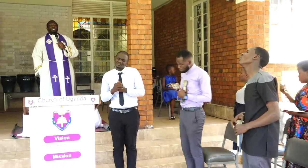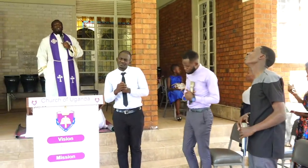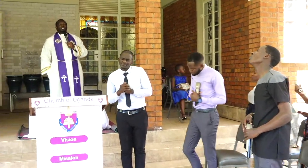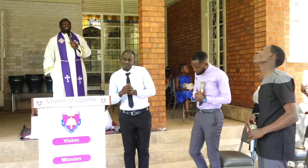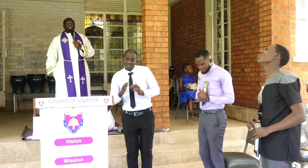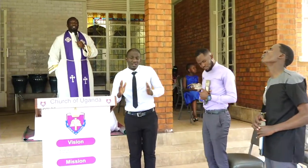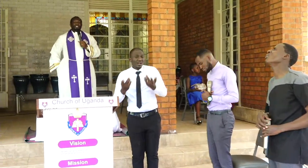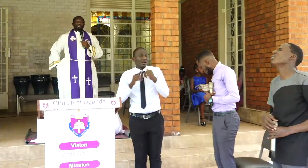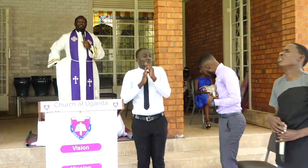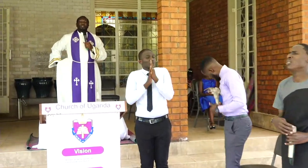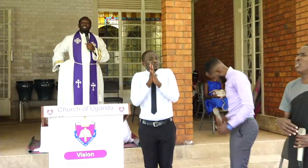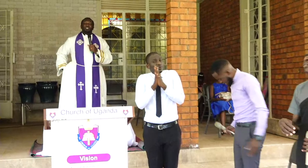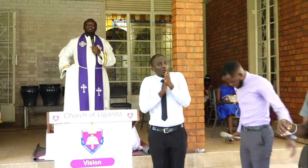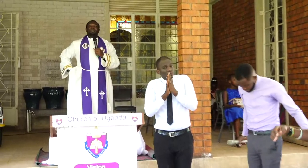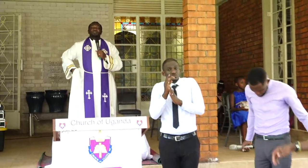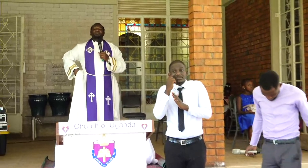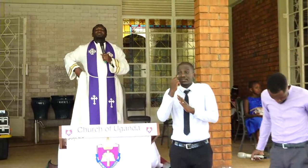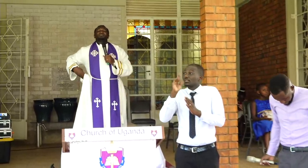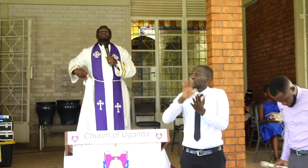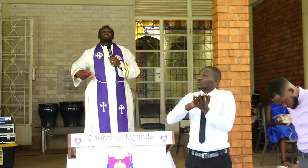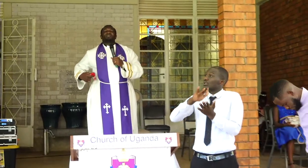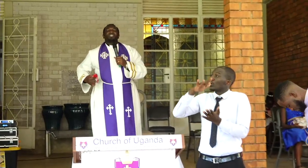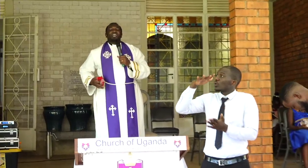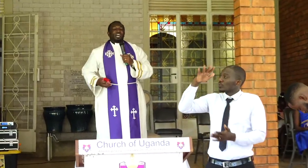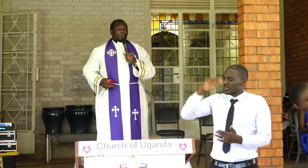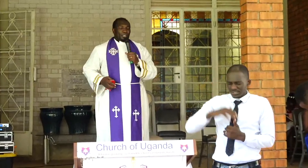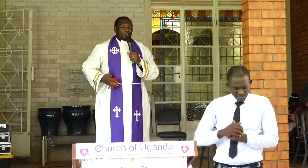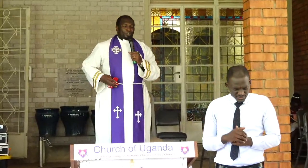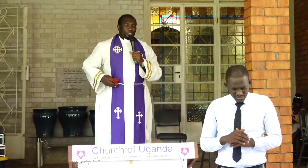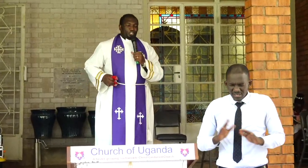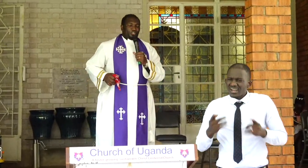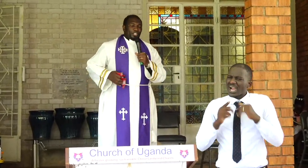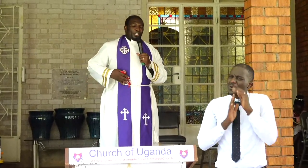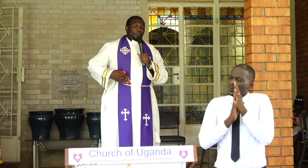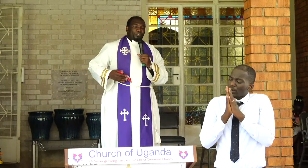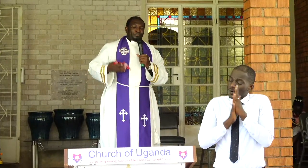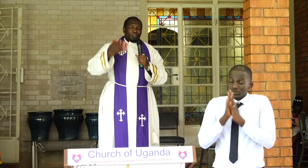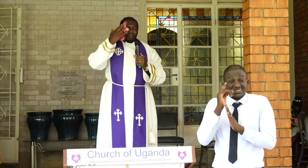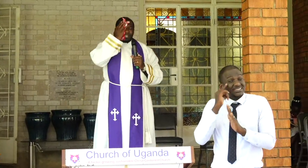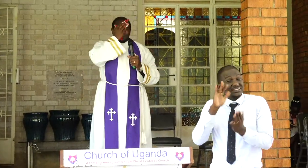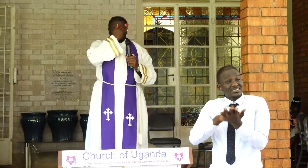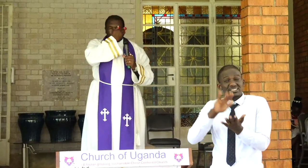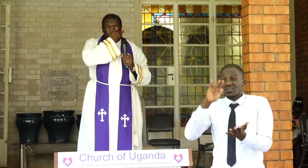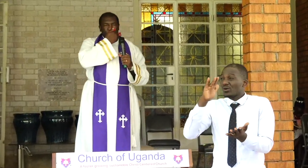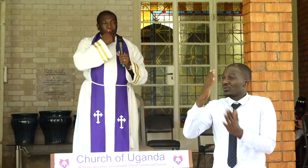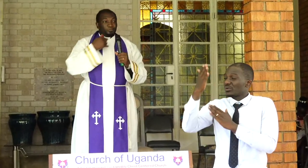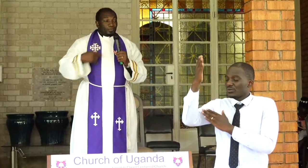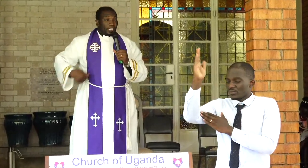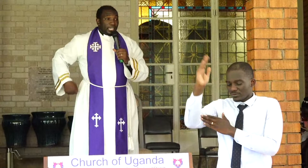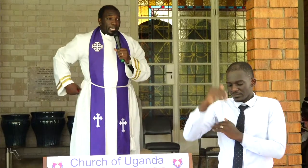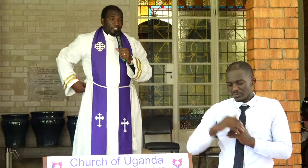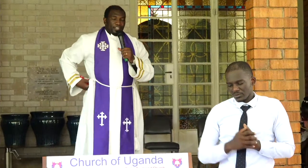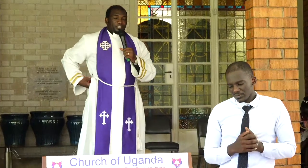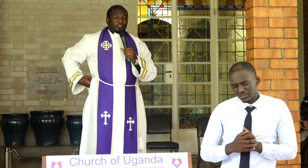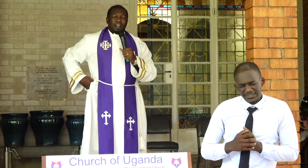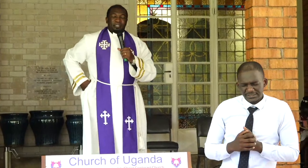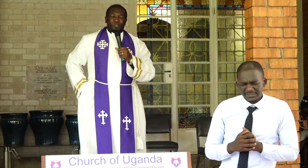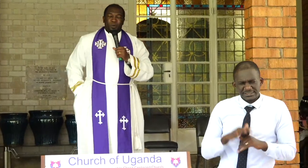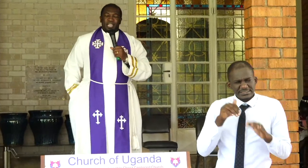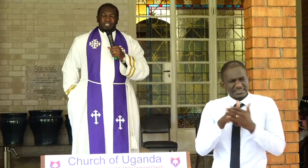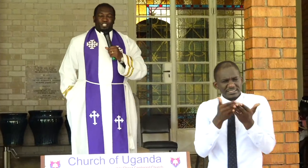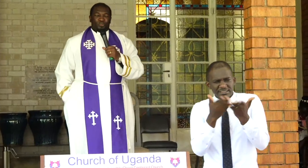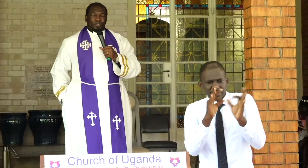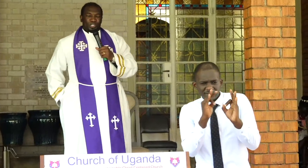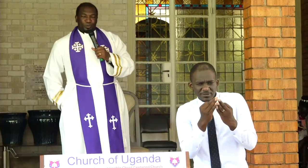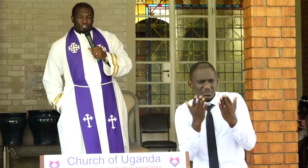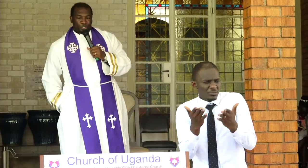How we long to see your glory. How we long to see the glory of God. In that family